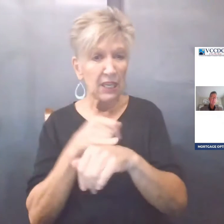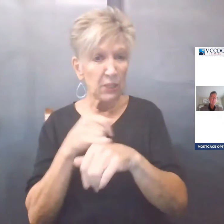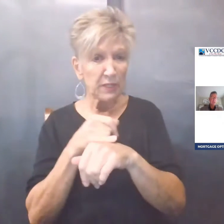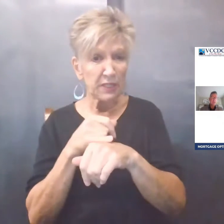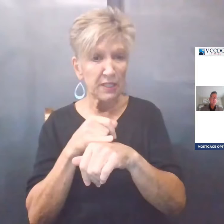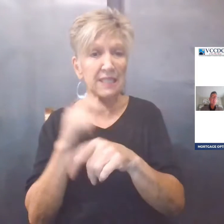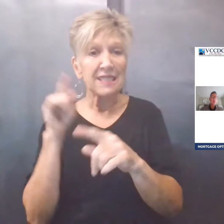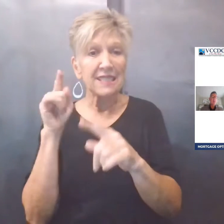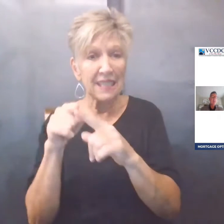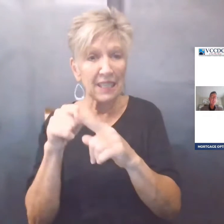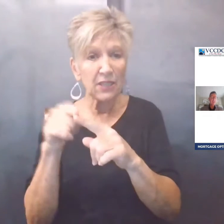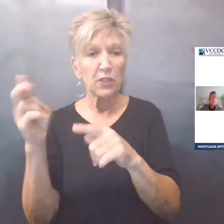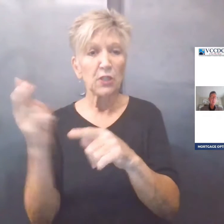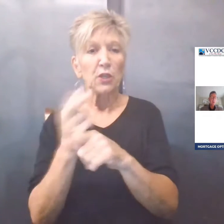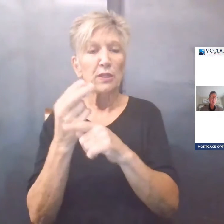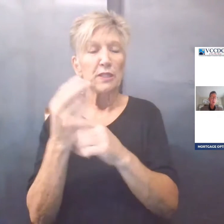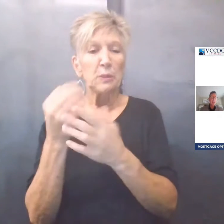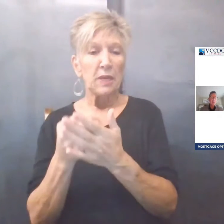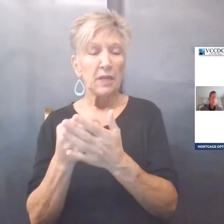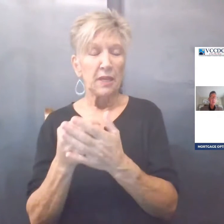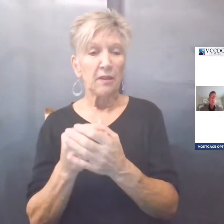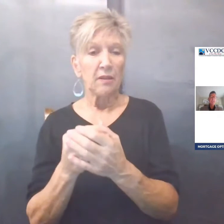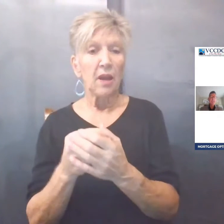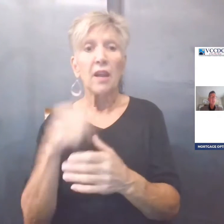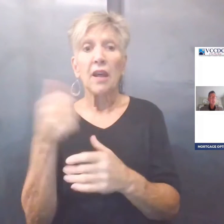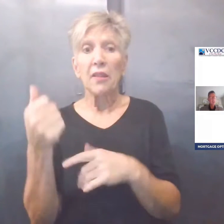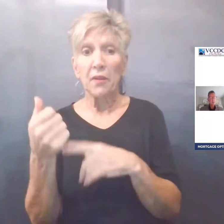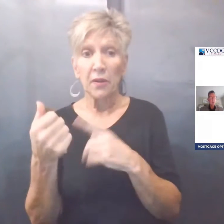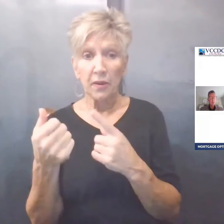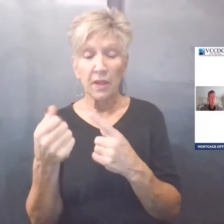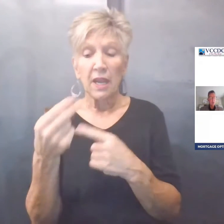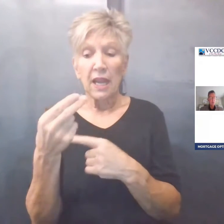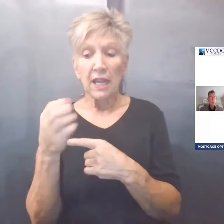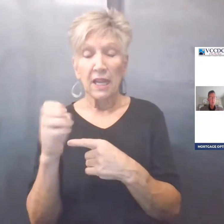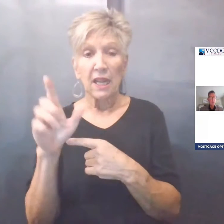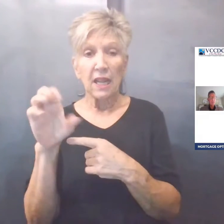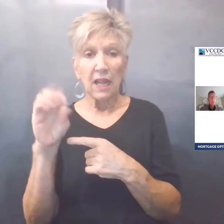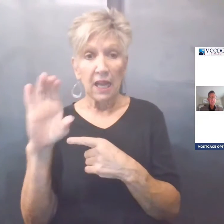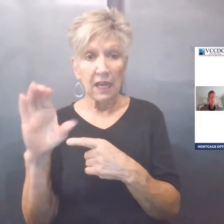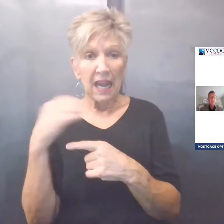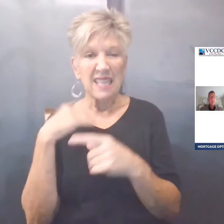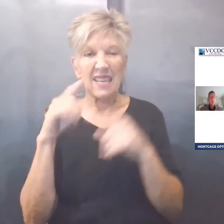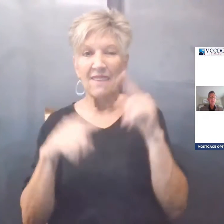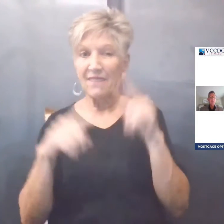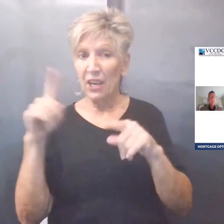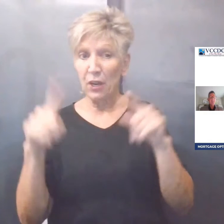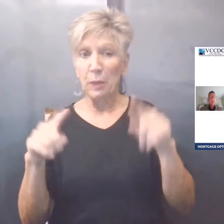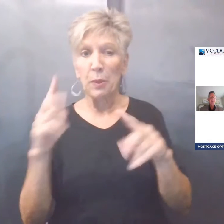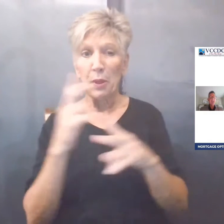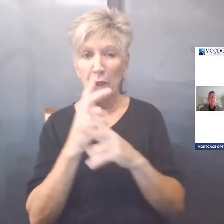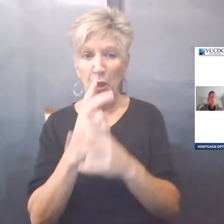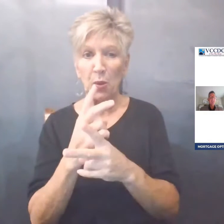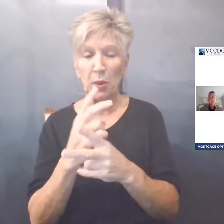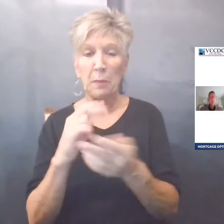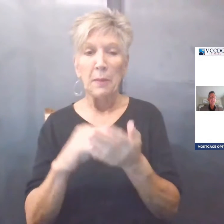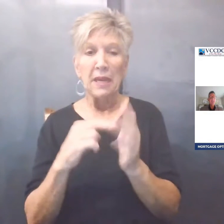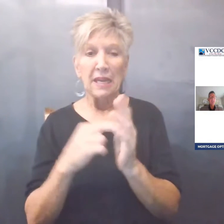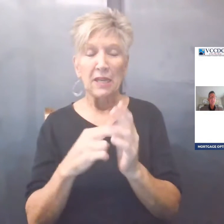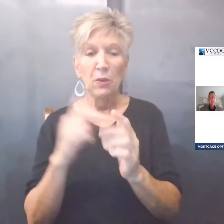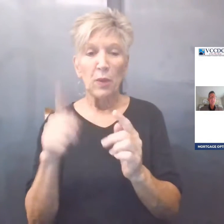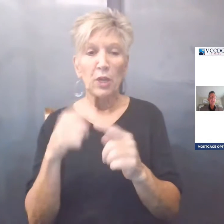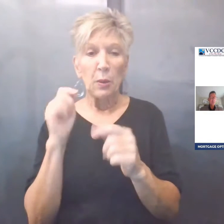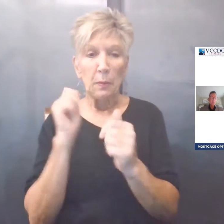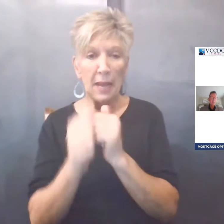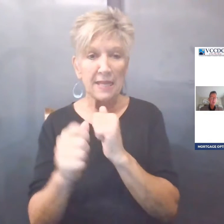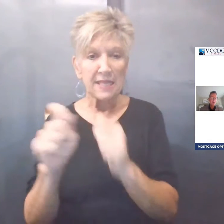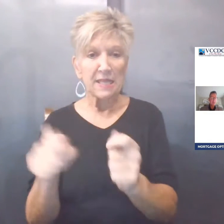until it's being utilized. One other thing that I will call out is a Heloc is a variable loan, meaning once you get past a certain